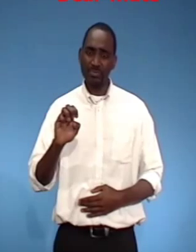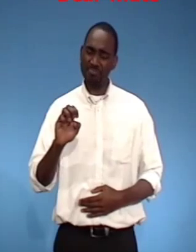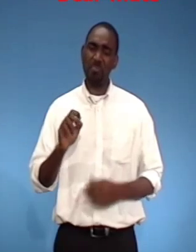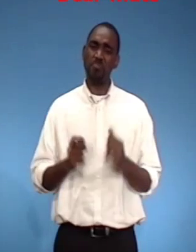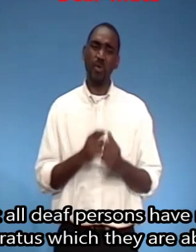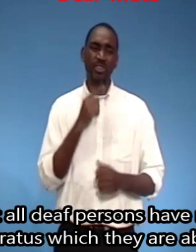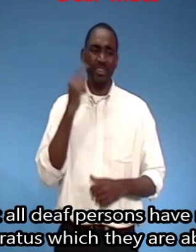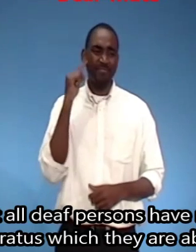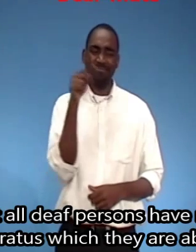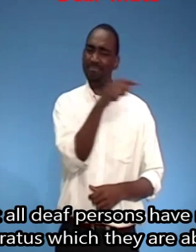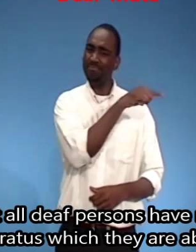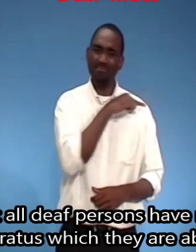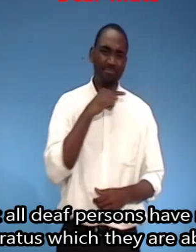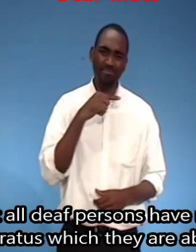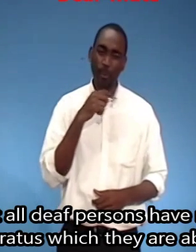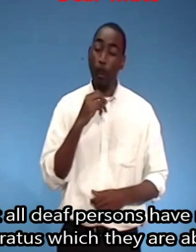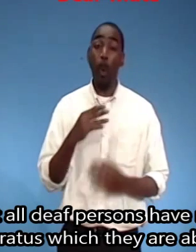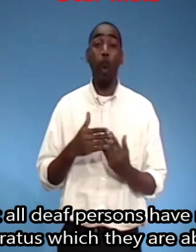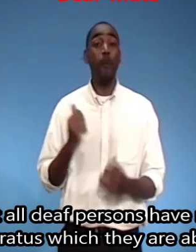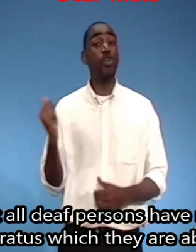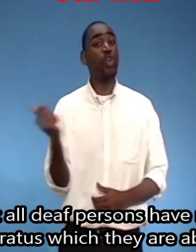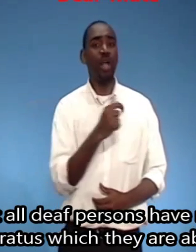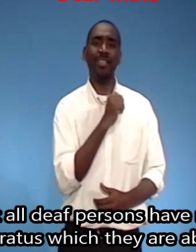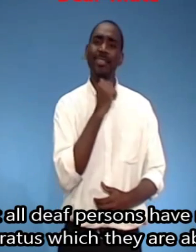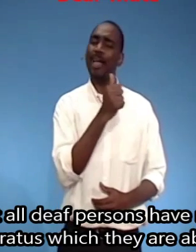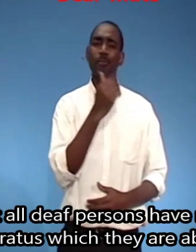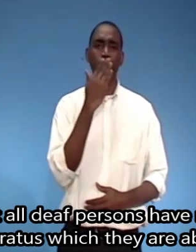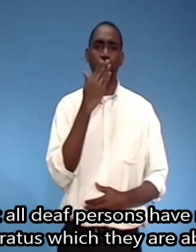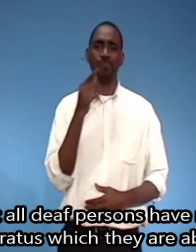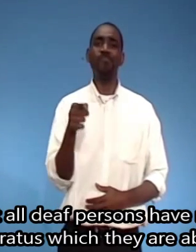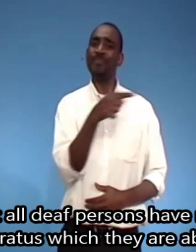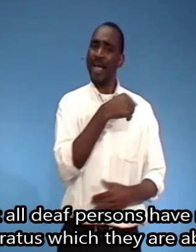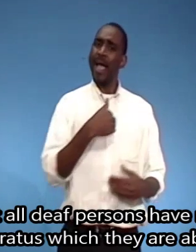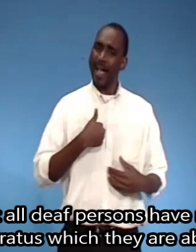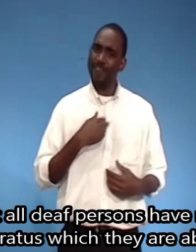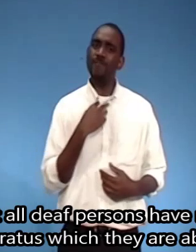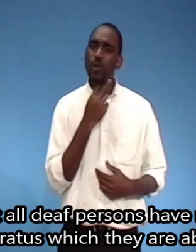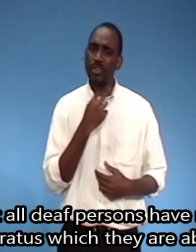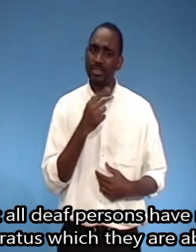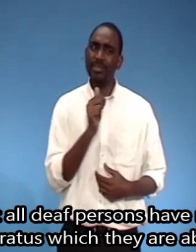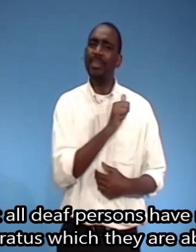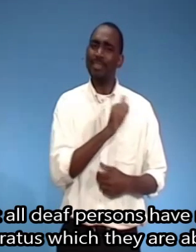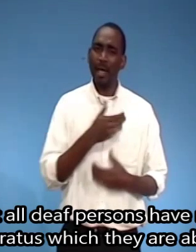Almost all deaf persons have normal vocal apparatus which they are able to use.